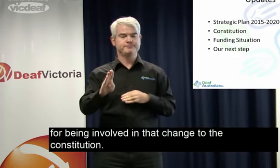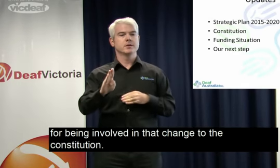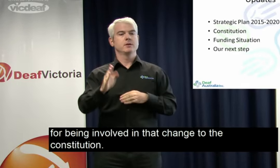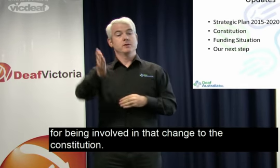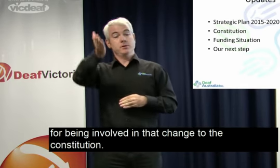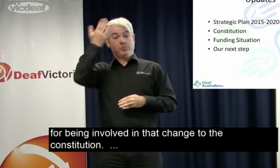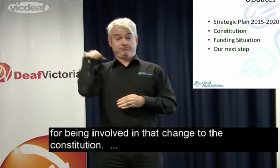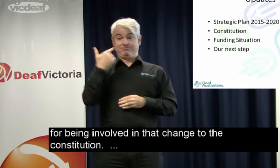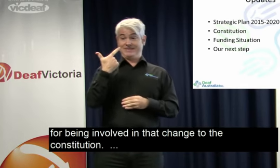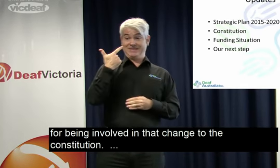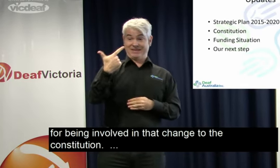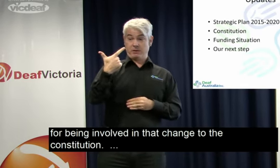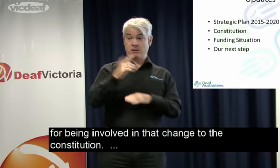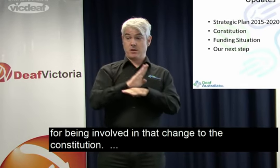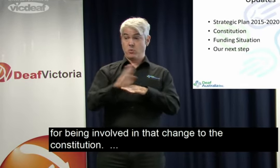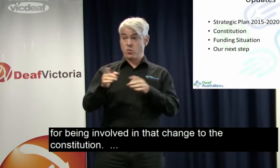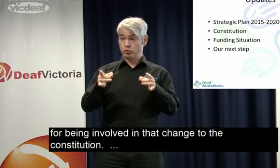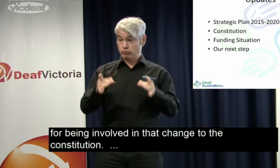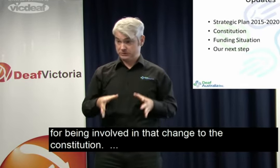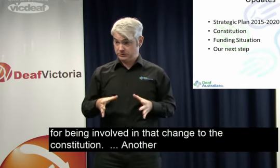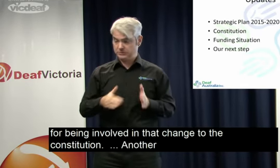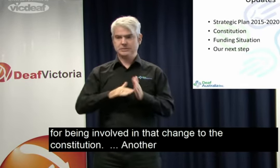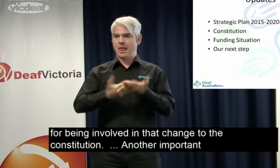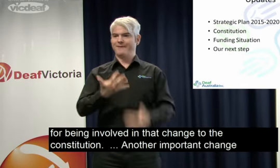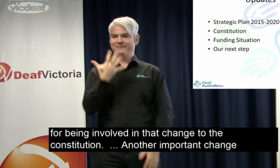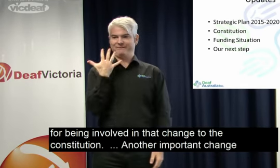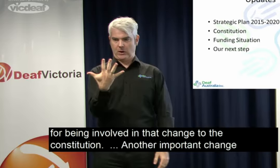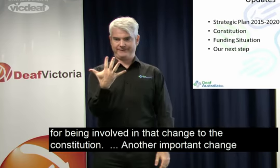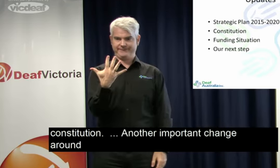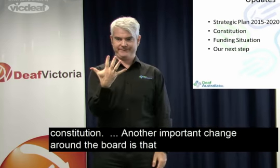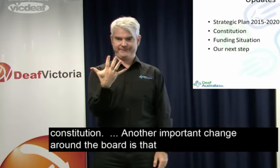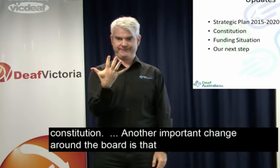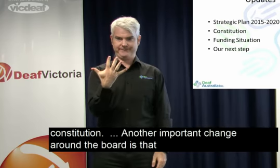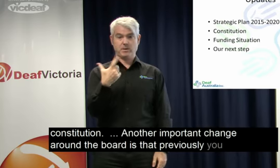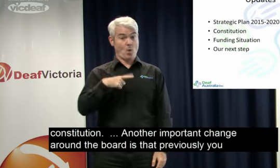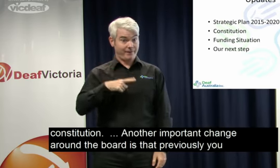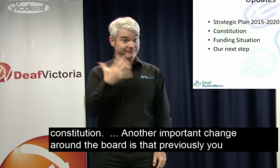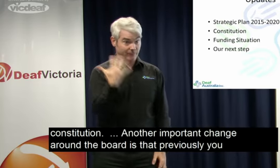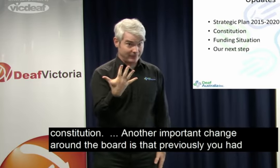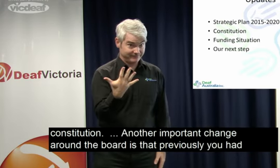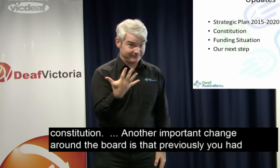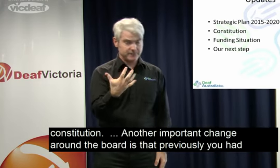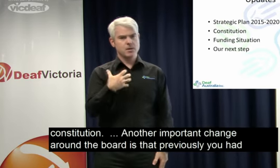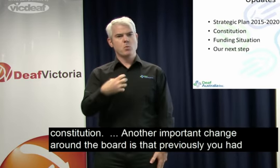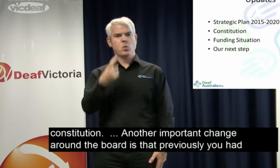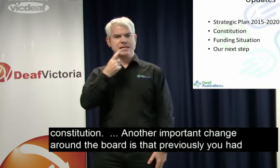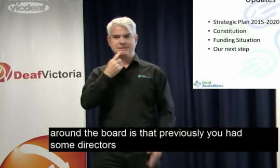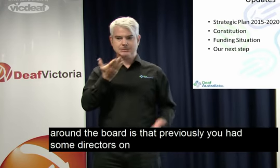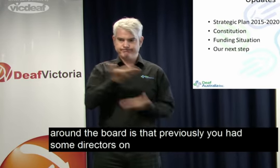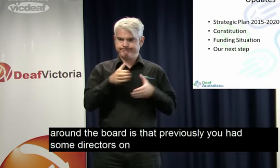Another important change around the board is that previously we had 7 directors on the board, and now it's been decreased to 5.